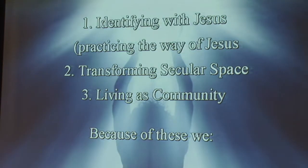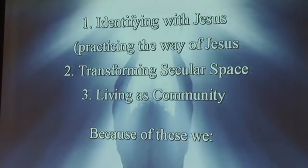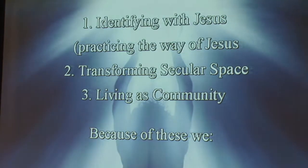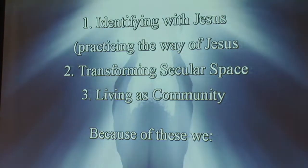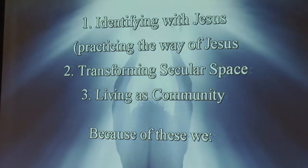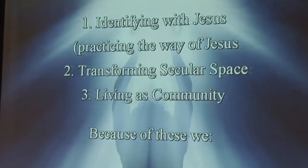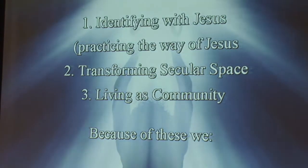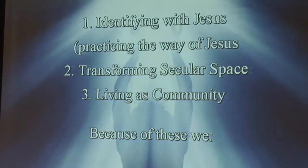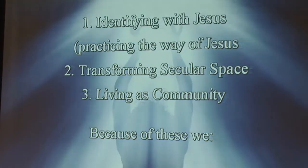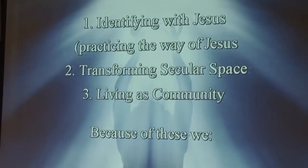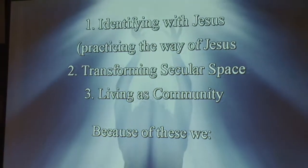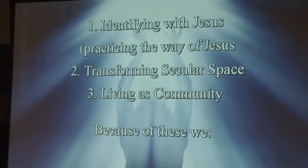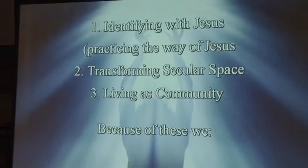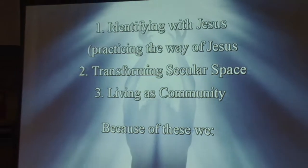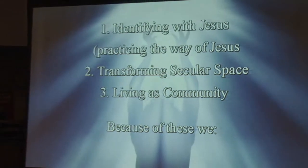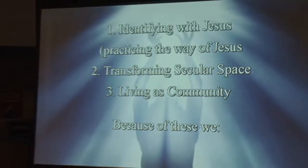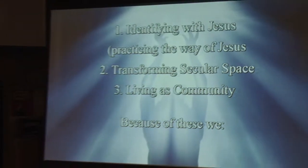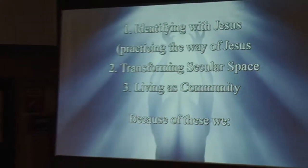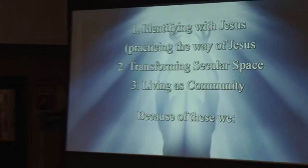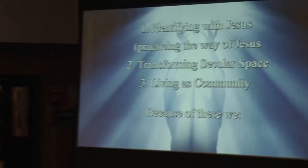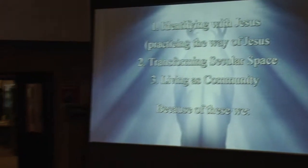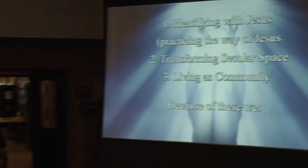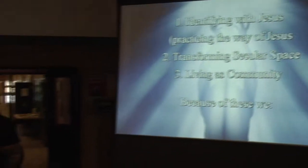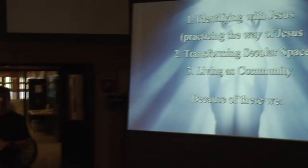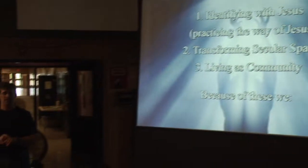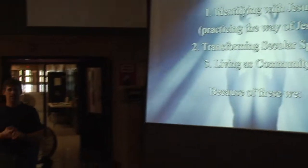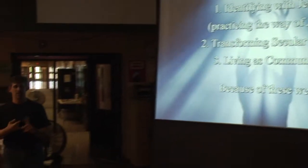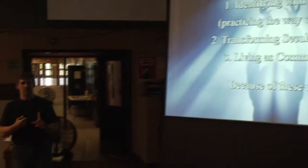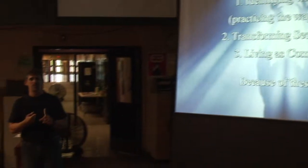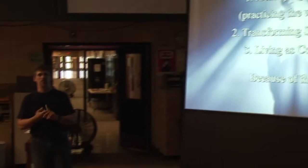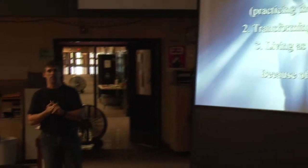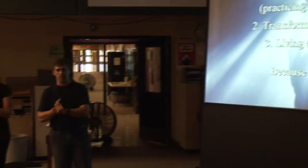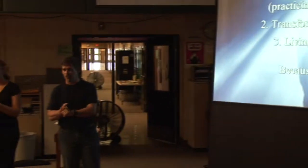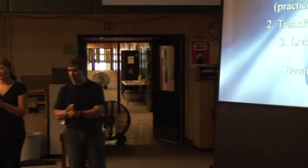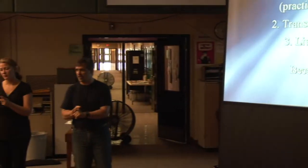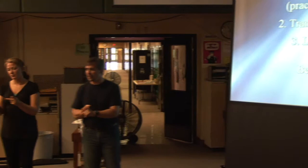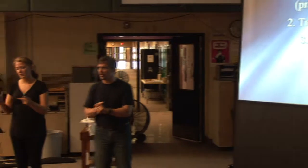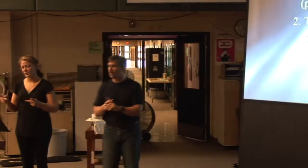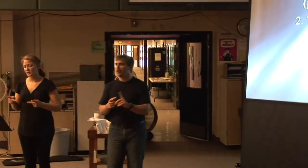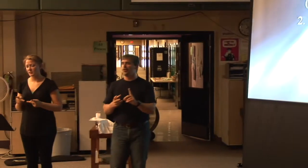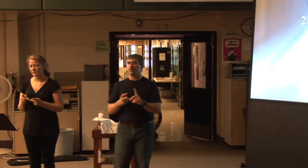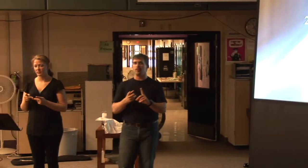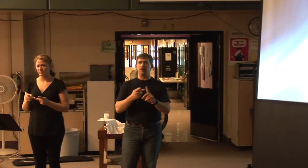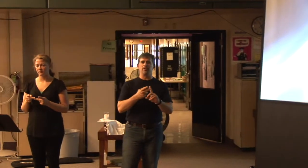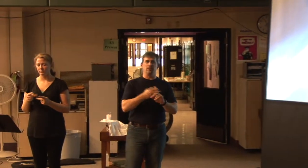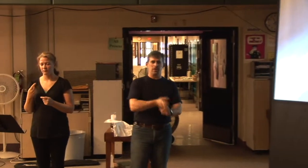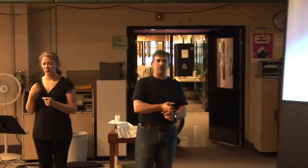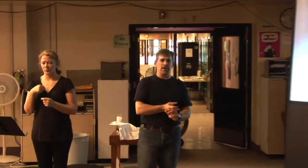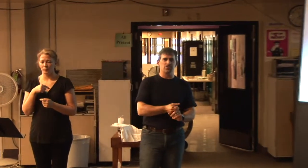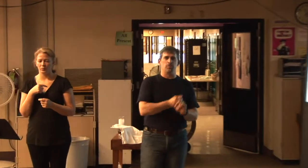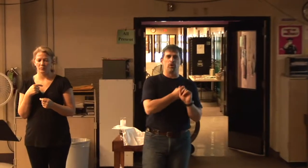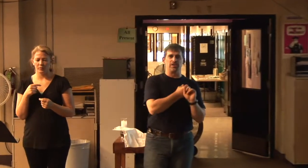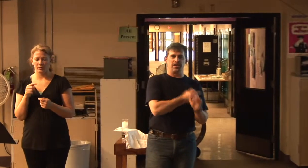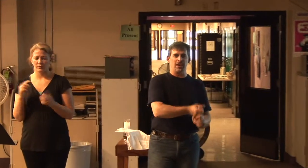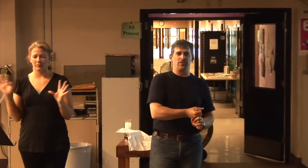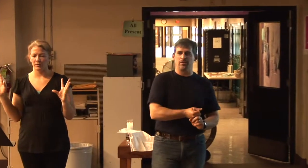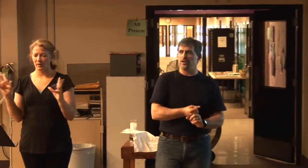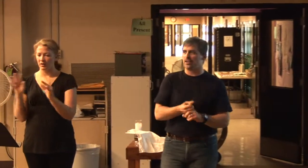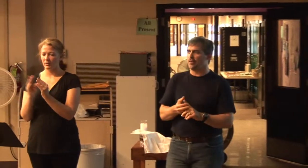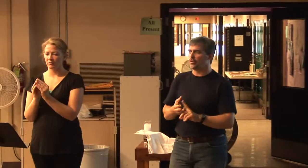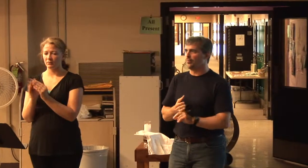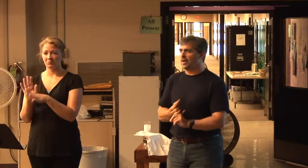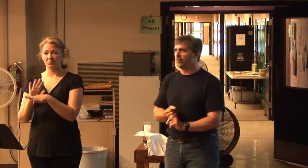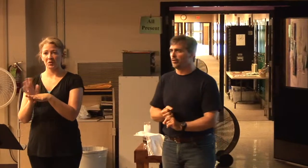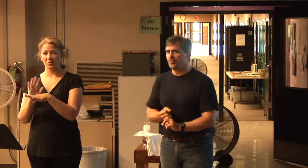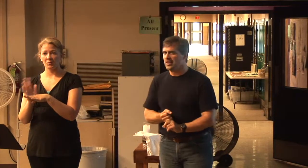secular space. Where have we worshipped in the past few years? We've been in a movie theater. We're here at the high school bowl from the